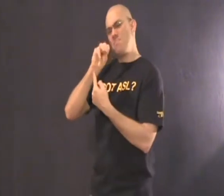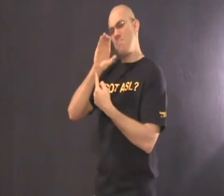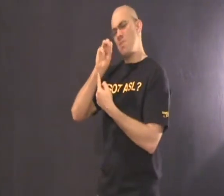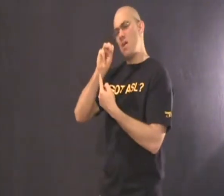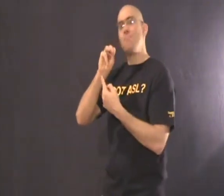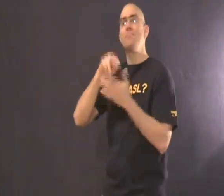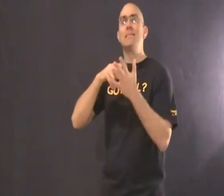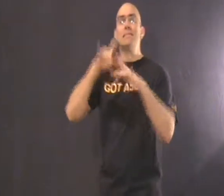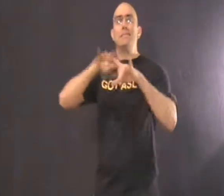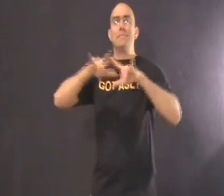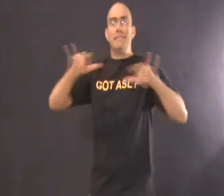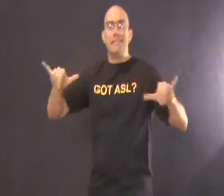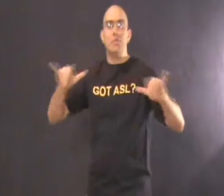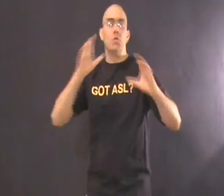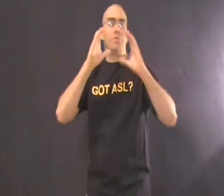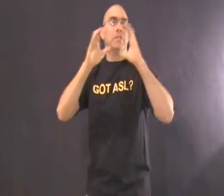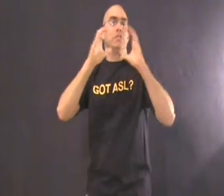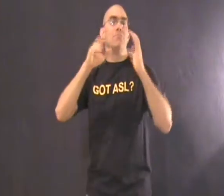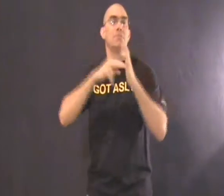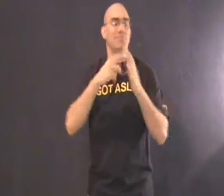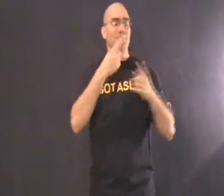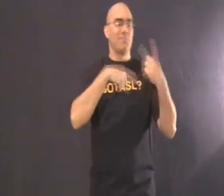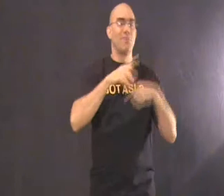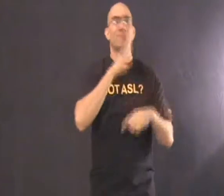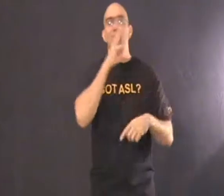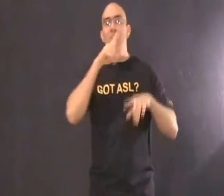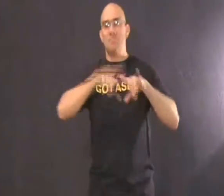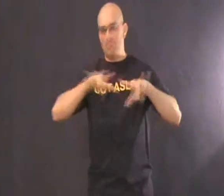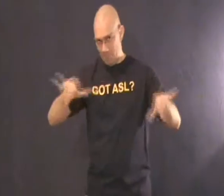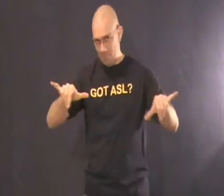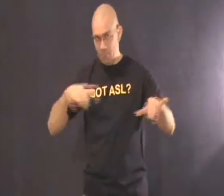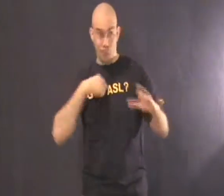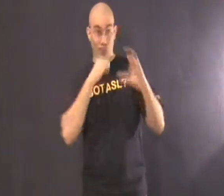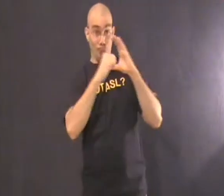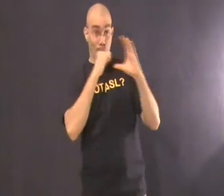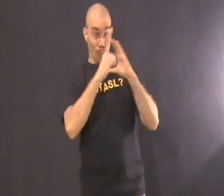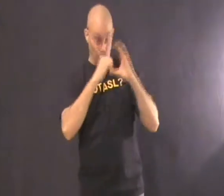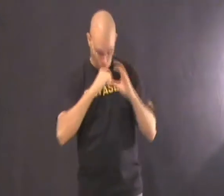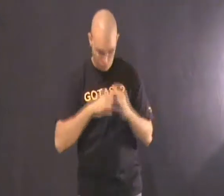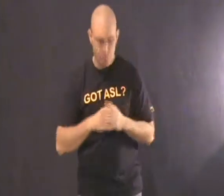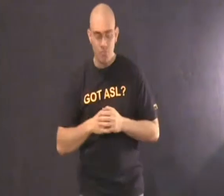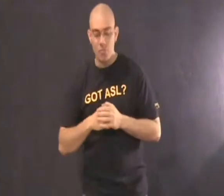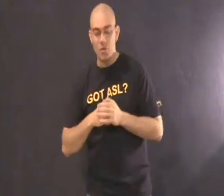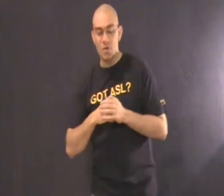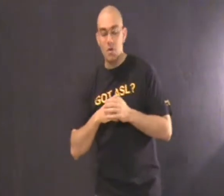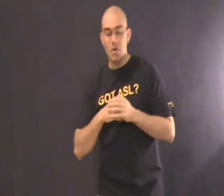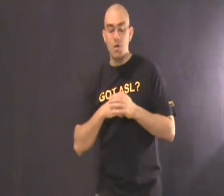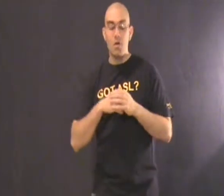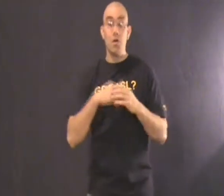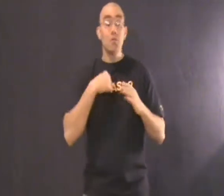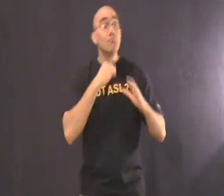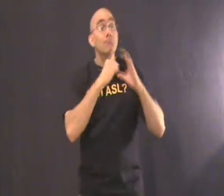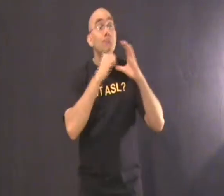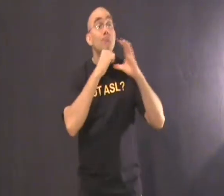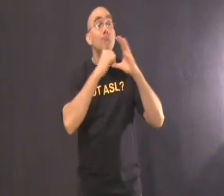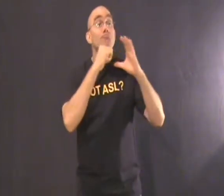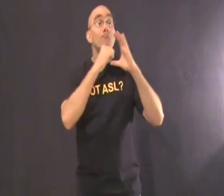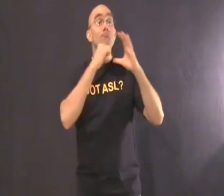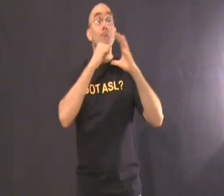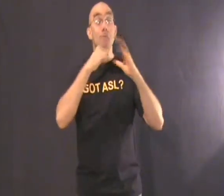So I started SimComming, which means simultaneous communication, talking and signing at the same time. So I